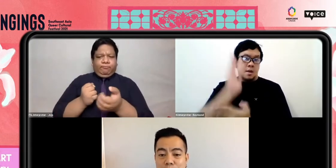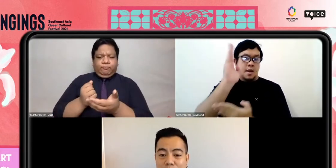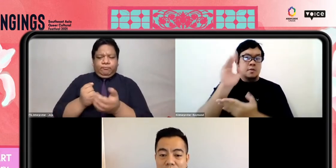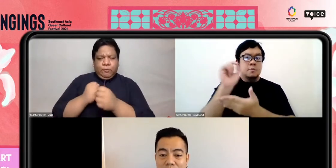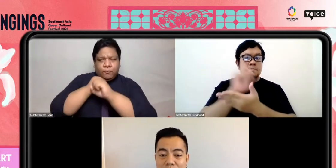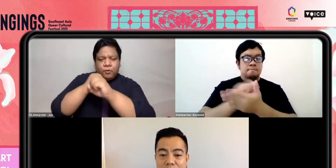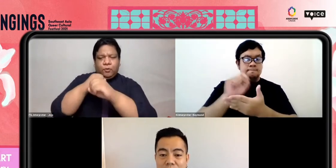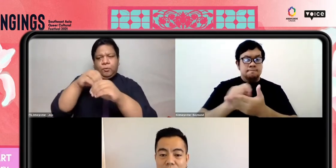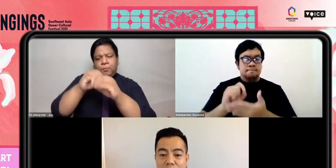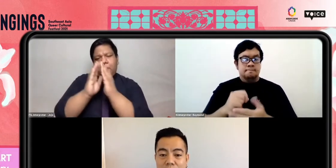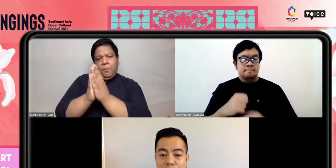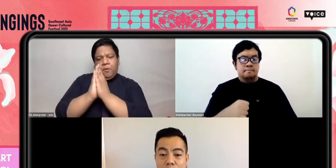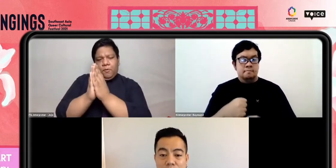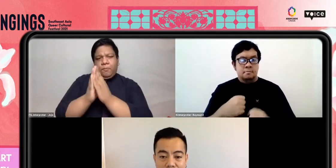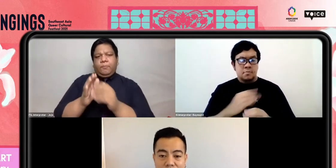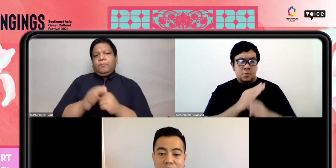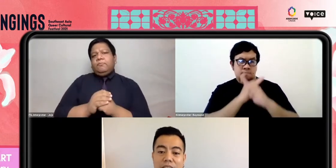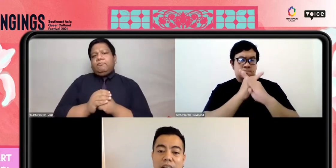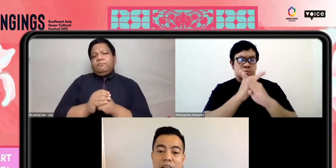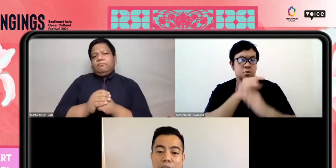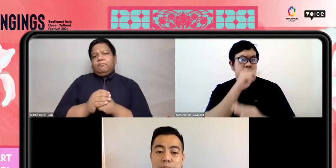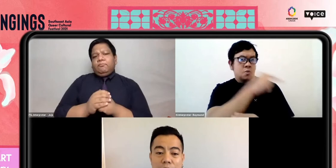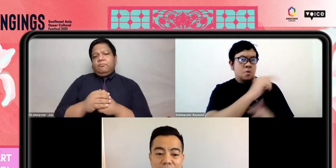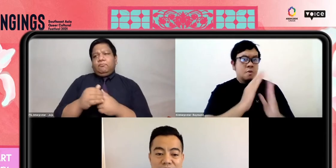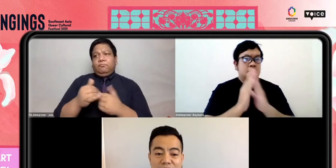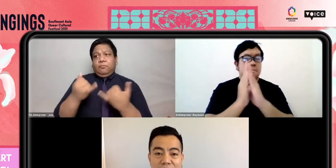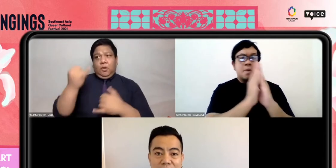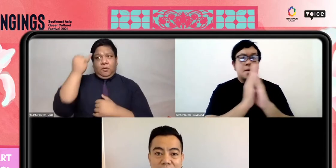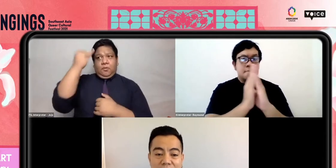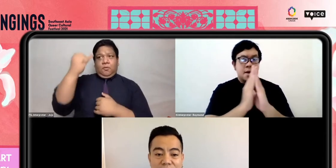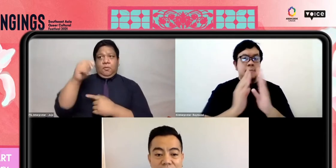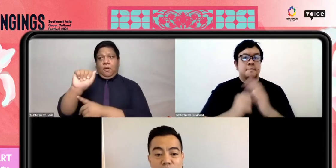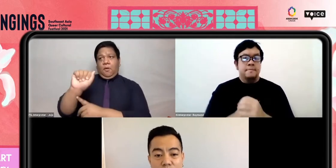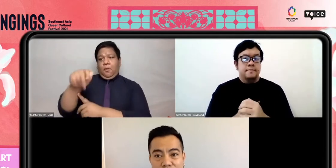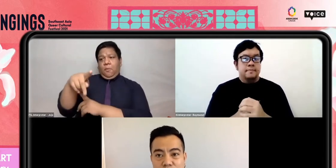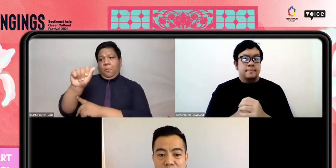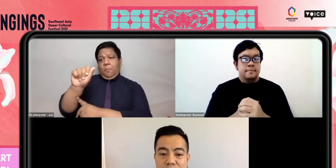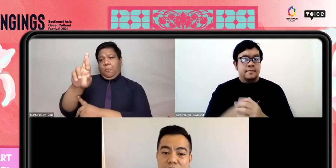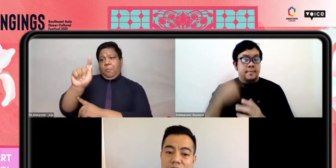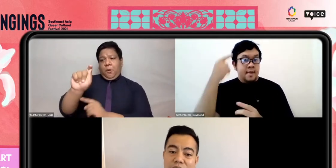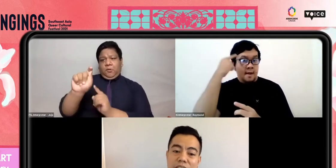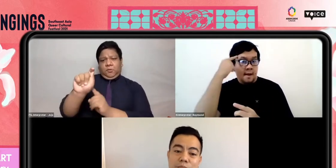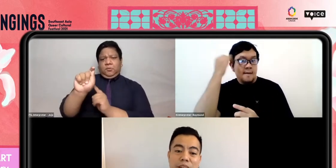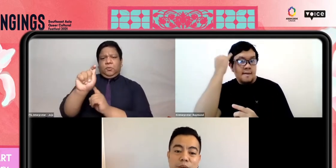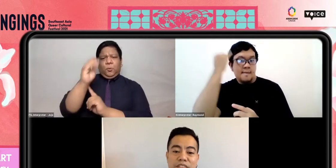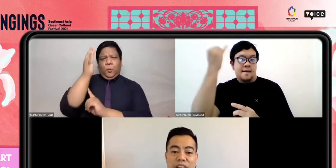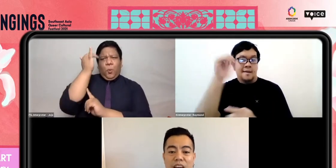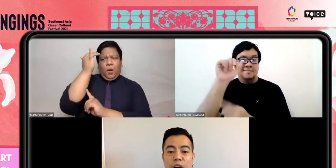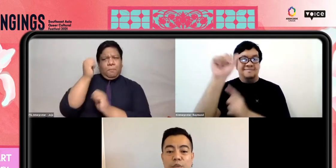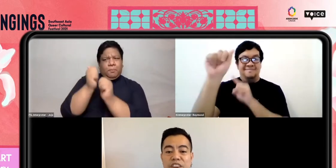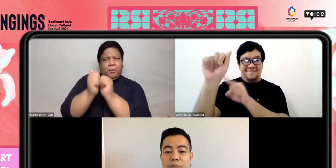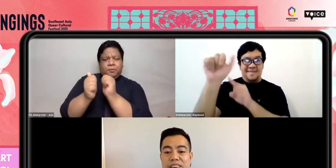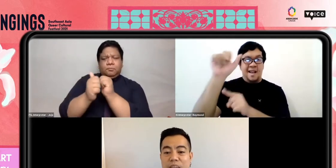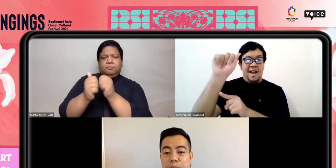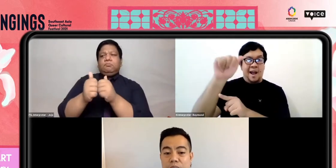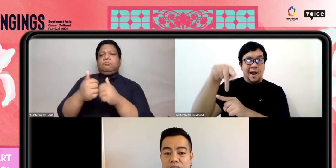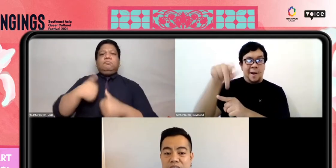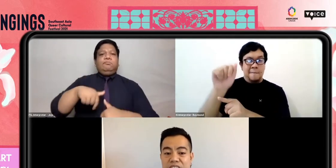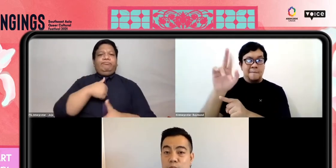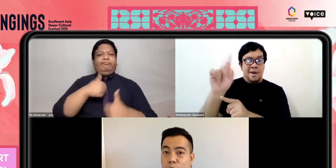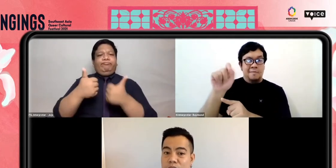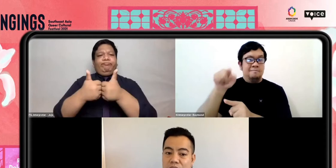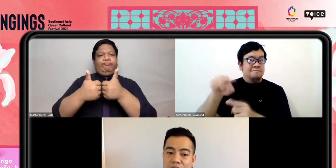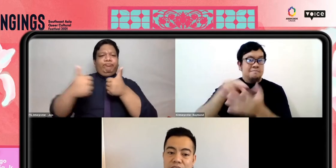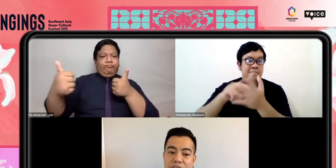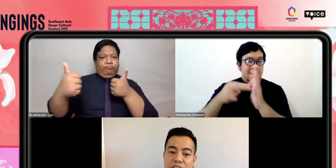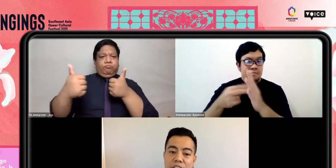being apart and apart. Apart is the title of our anthology, meant to reflect how we have been separated